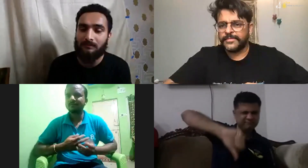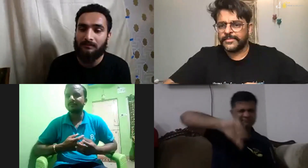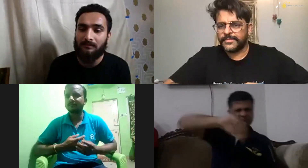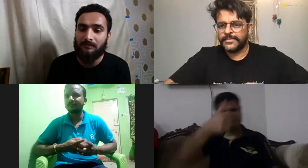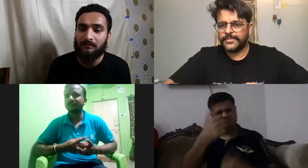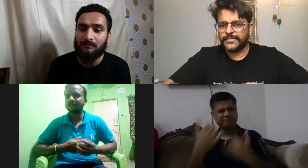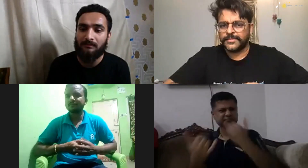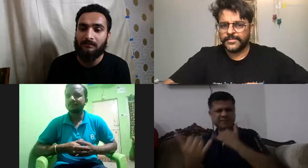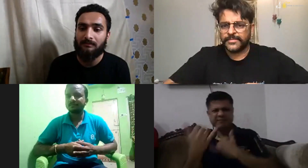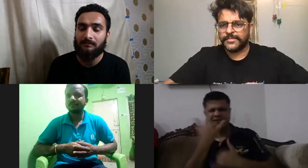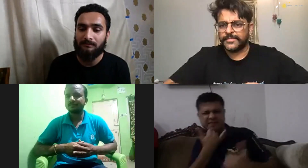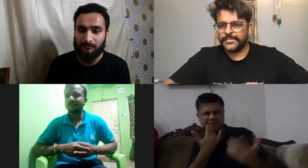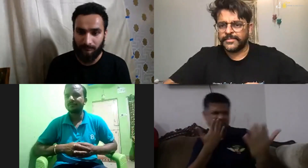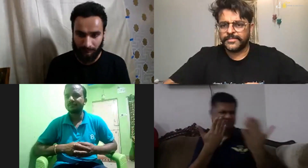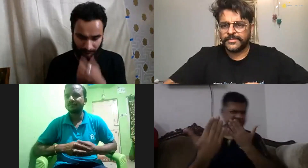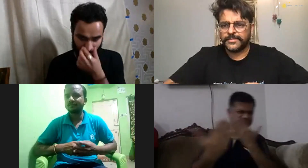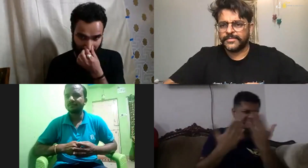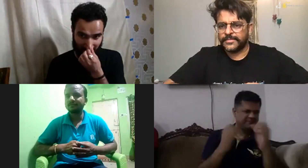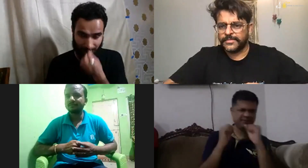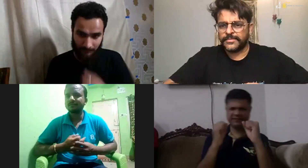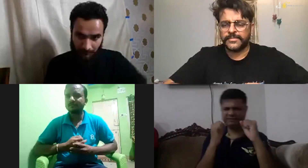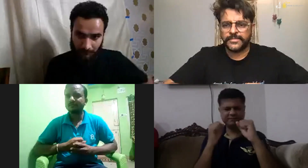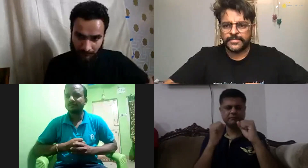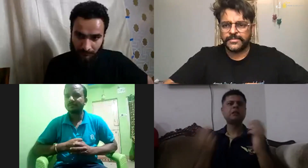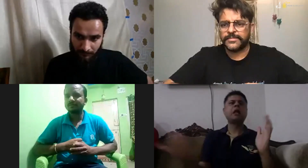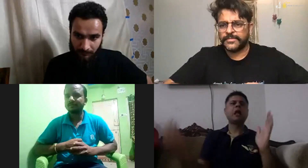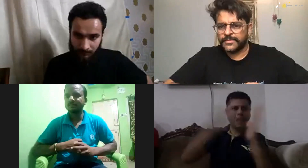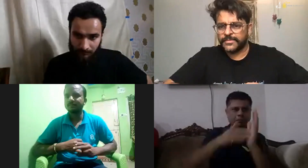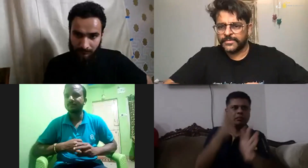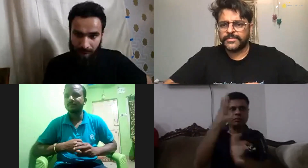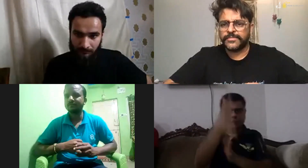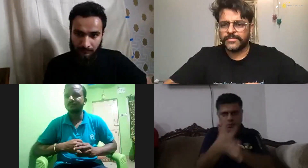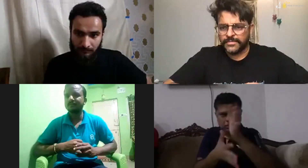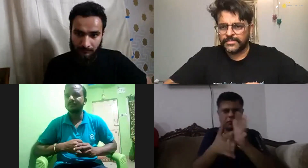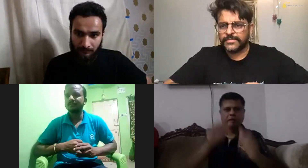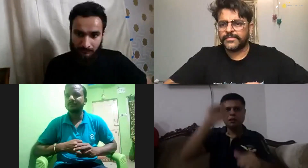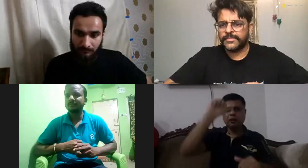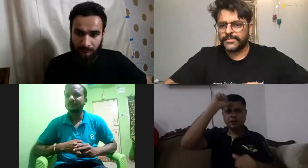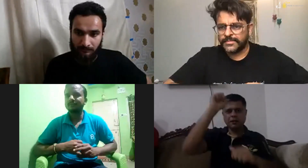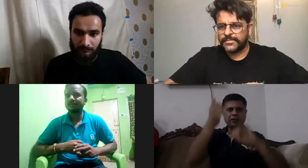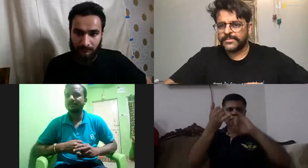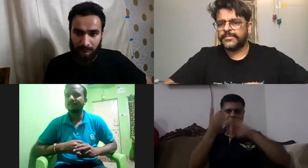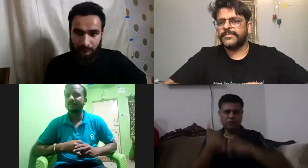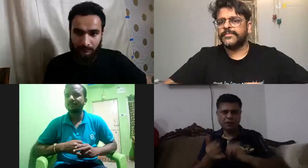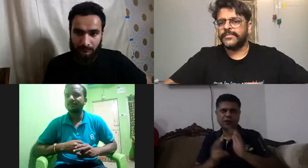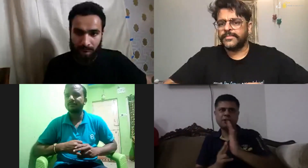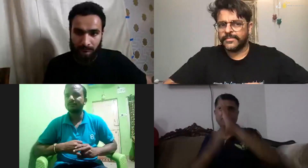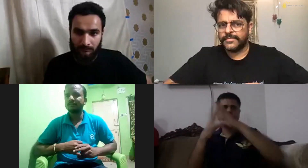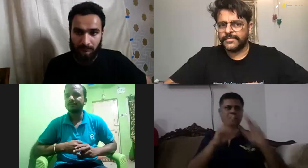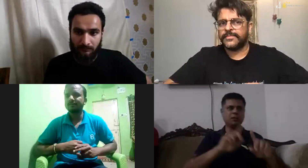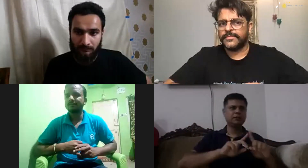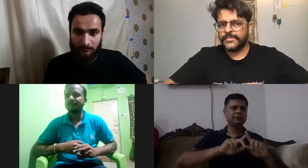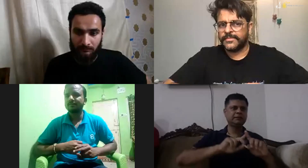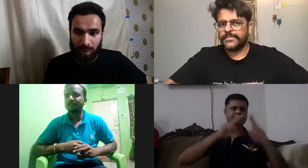You can discuss feedback, you can discuss what's going on, what's not working, what are the mistakes, what are the flaws, etc. However, when it comes to sign language,